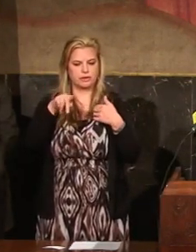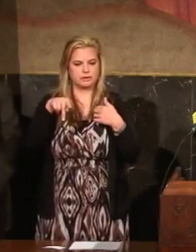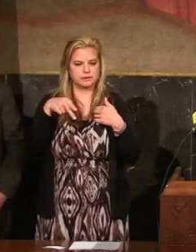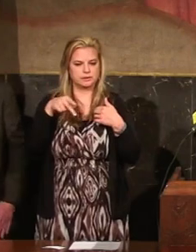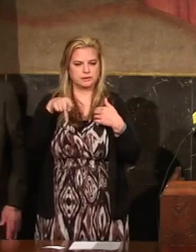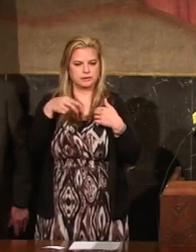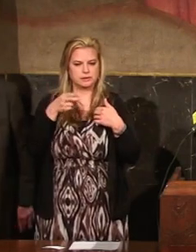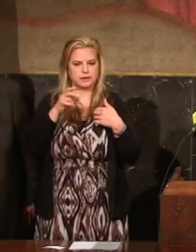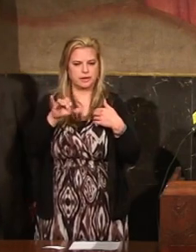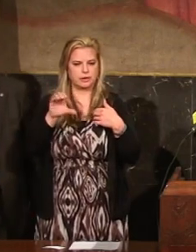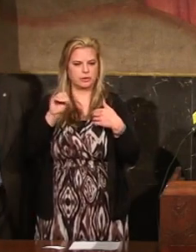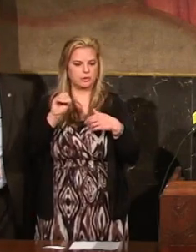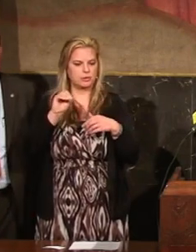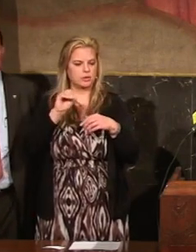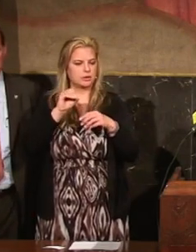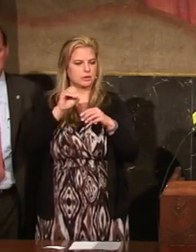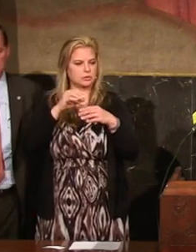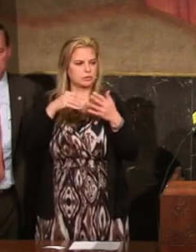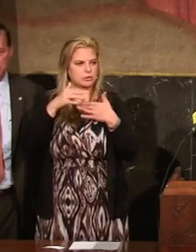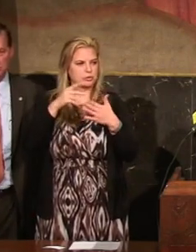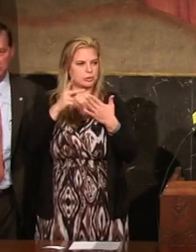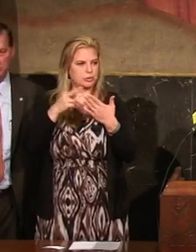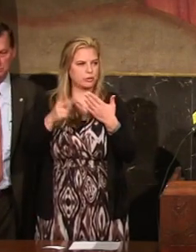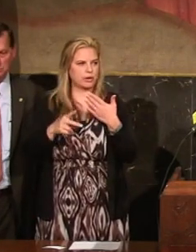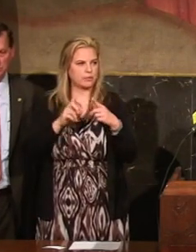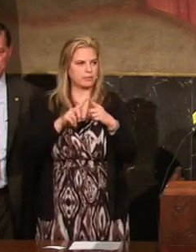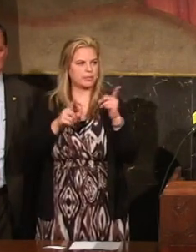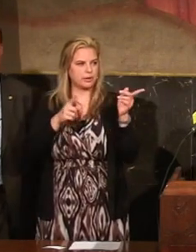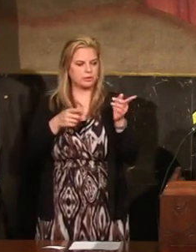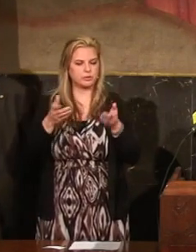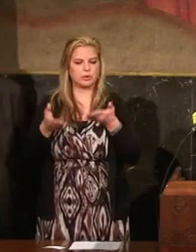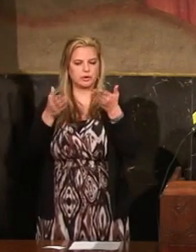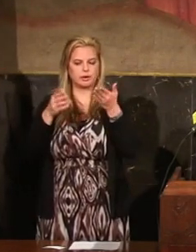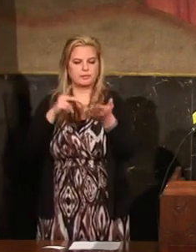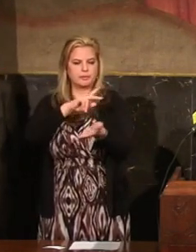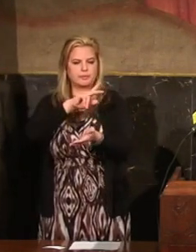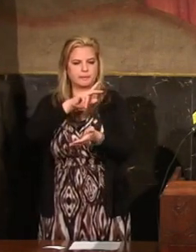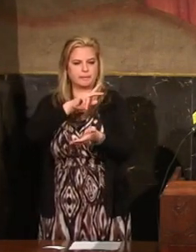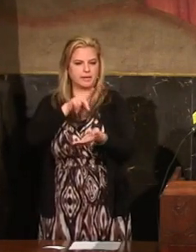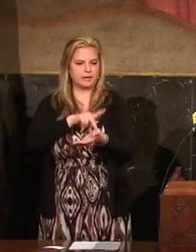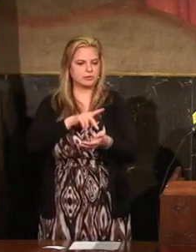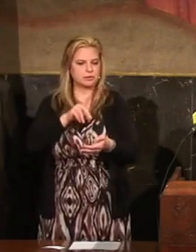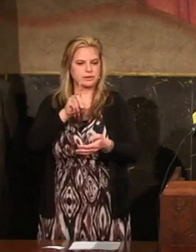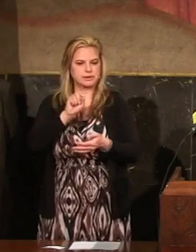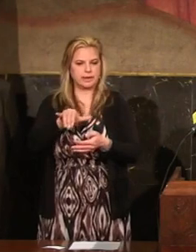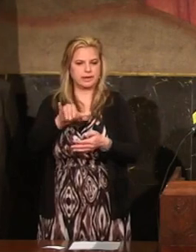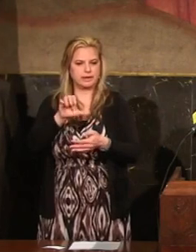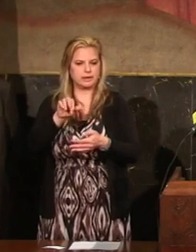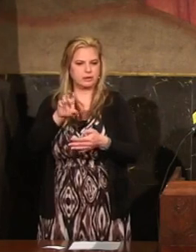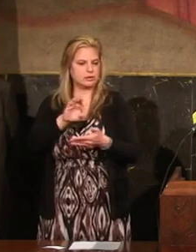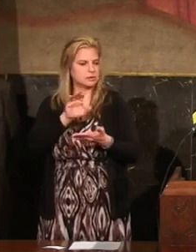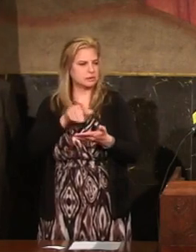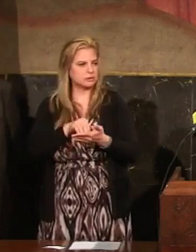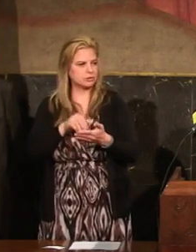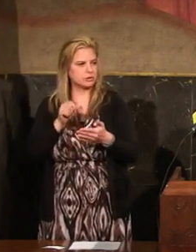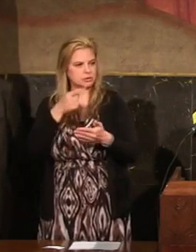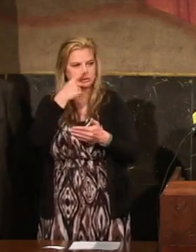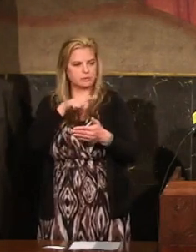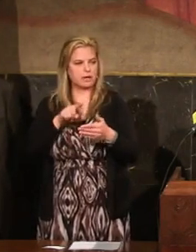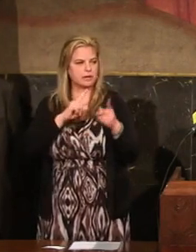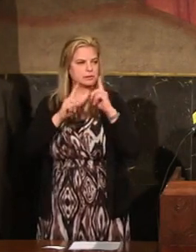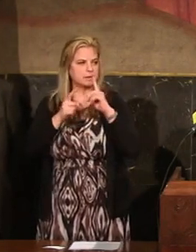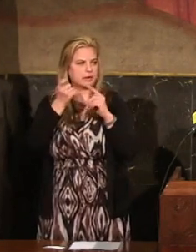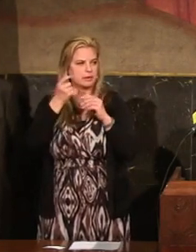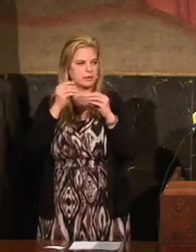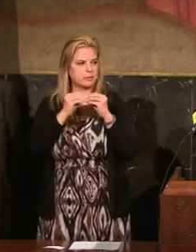program. In several hearings, you brought up the pediatric daycare centers. I guess, can you speak a little bit to some